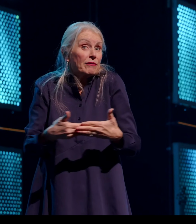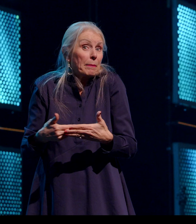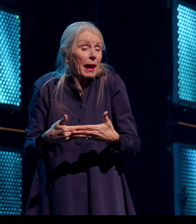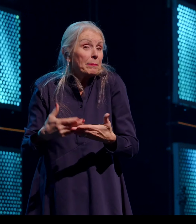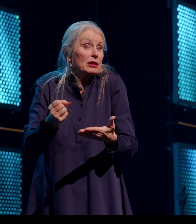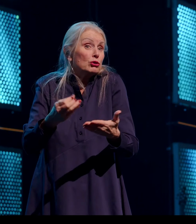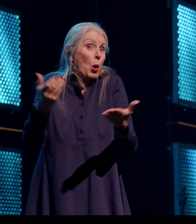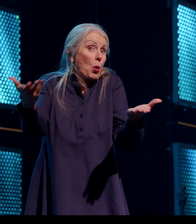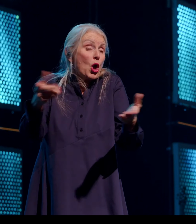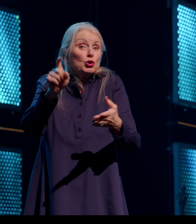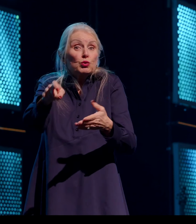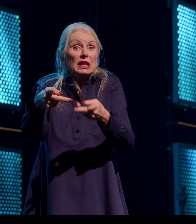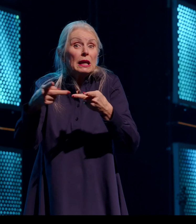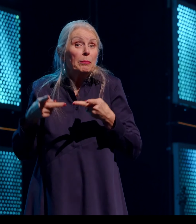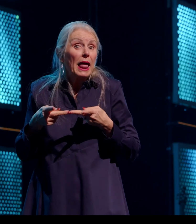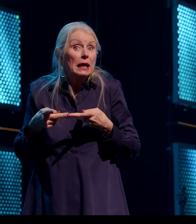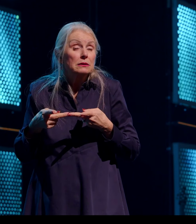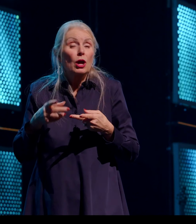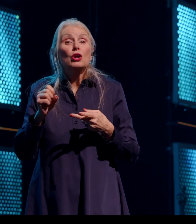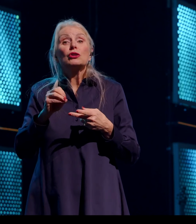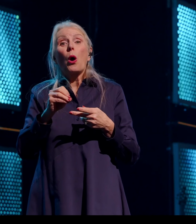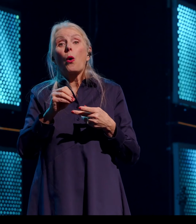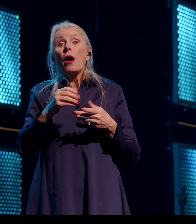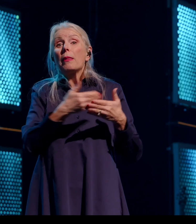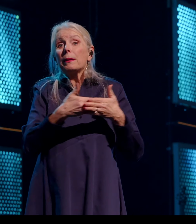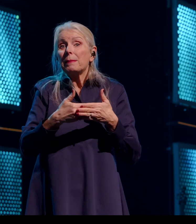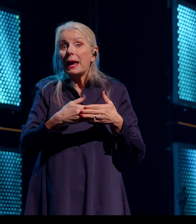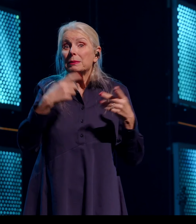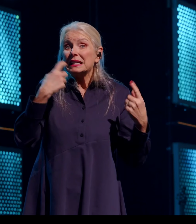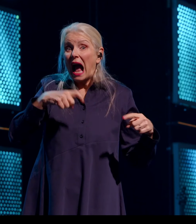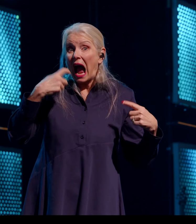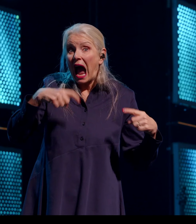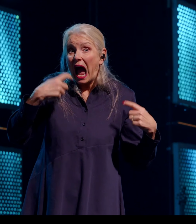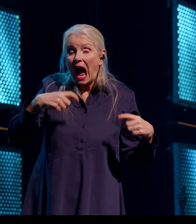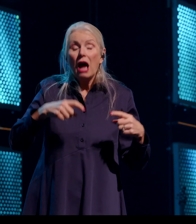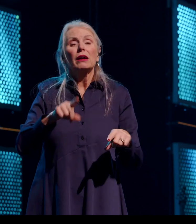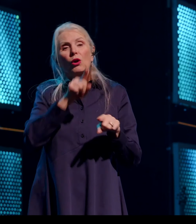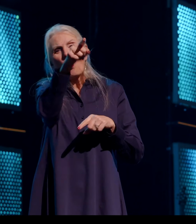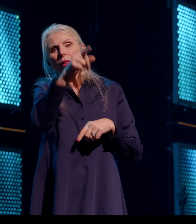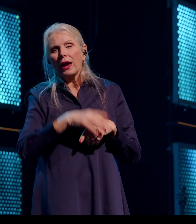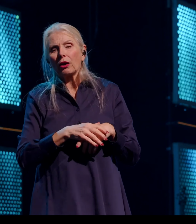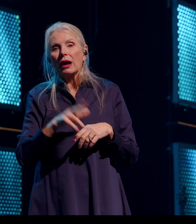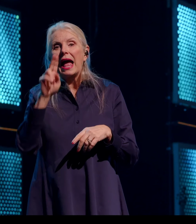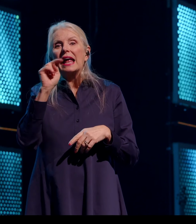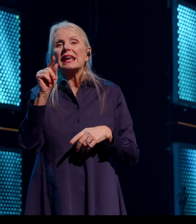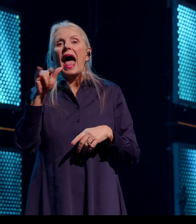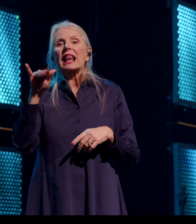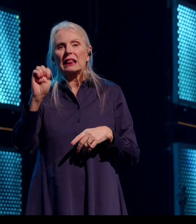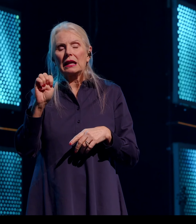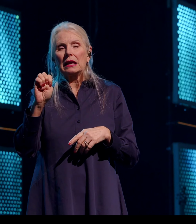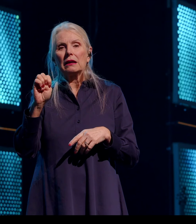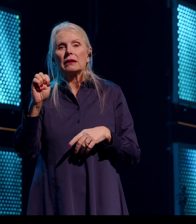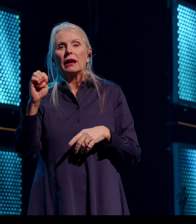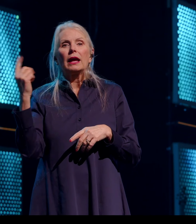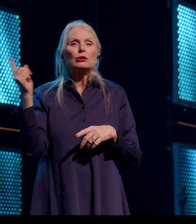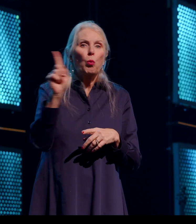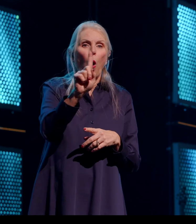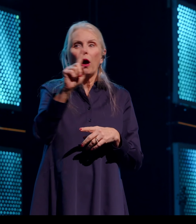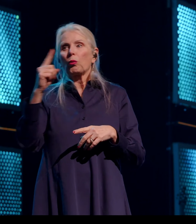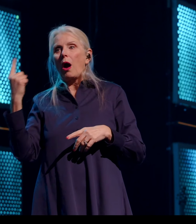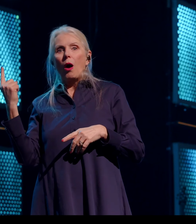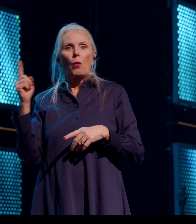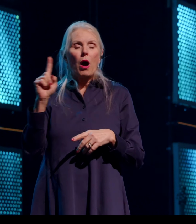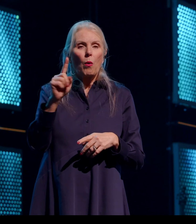So there comes a point where it's like, okay, the kid's not being quiet. Time to go. Natalie spent many, many sermons walking the hallways, watching on the screen